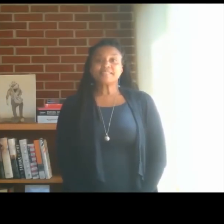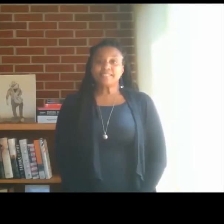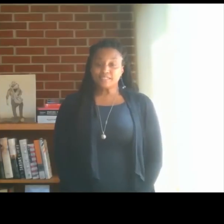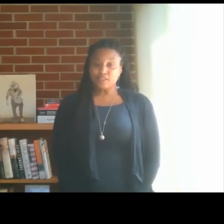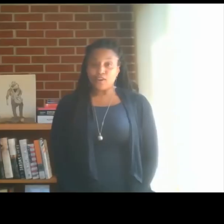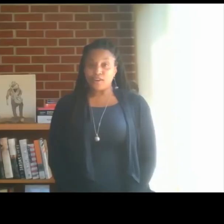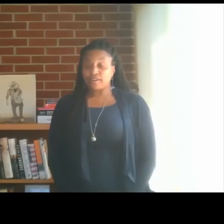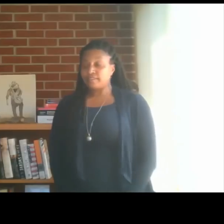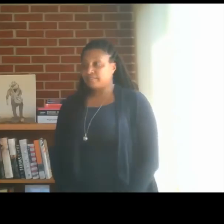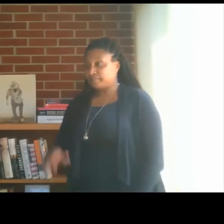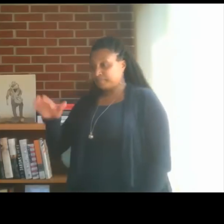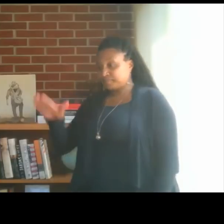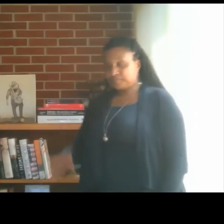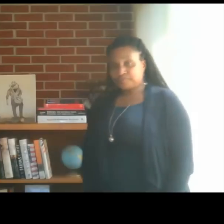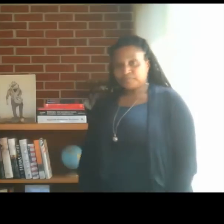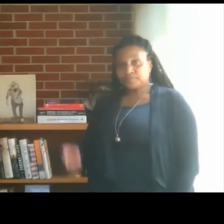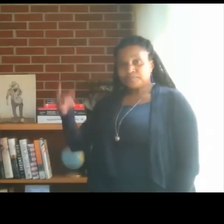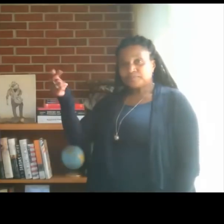Next is dog.